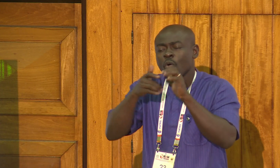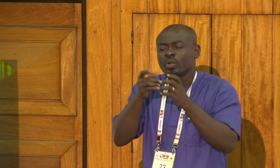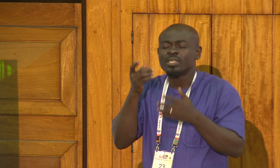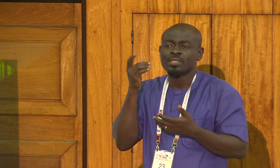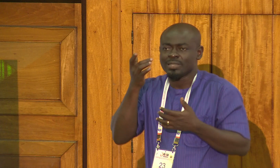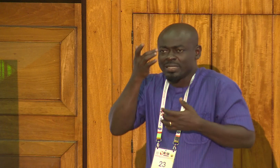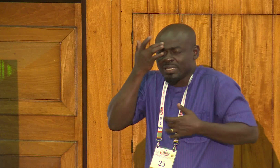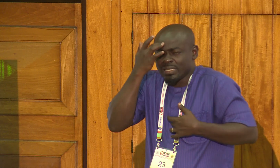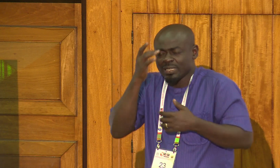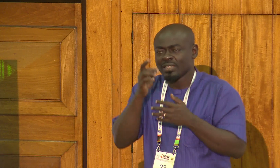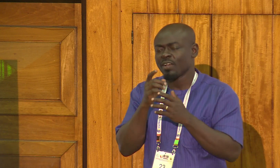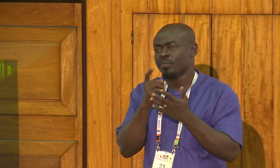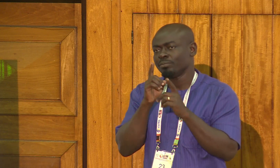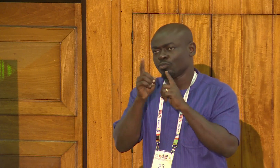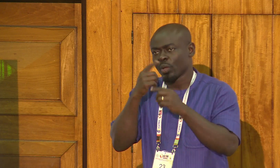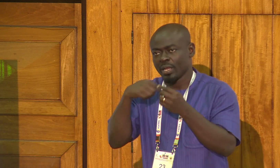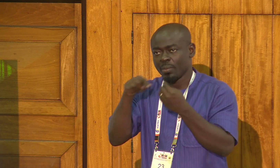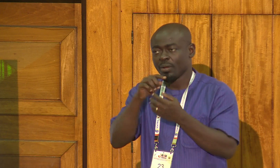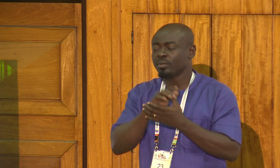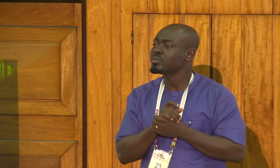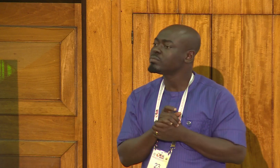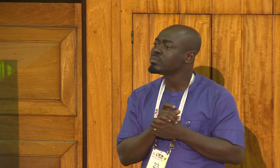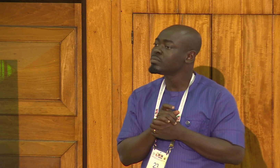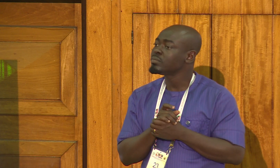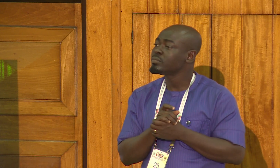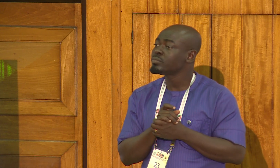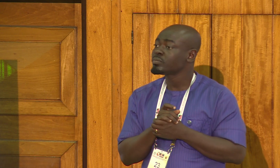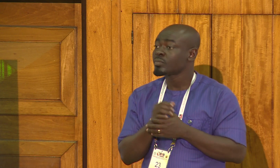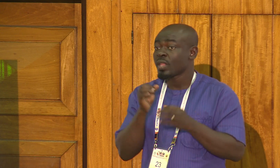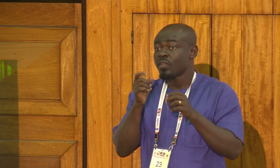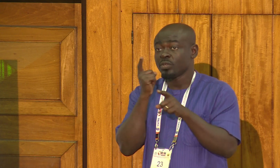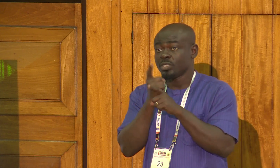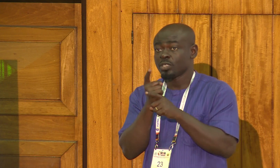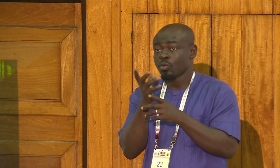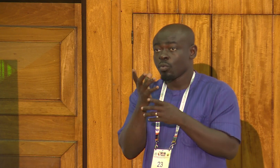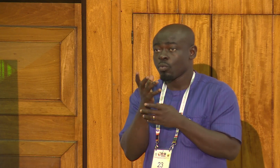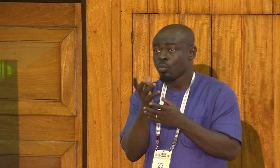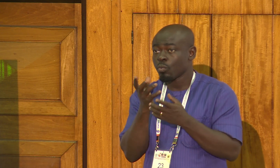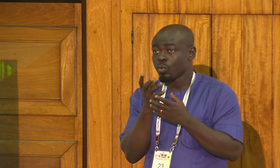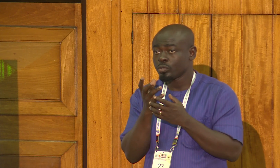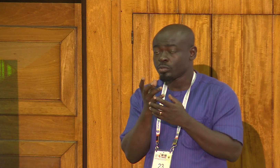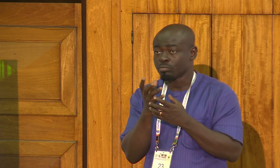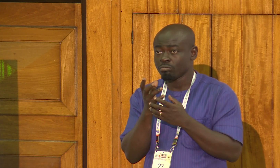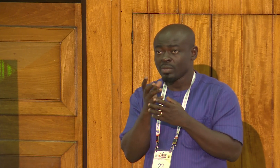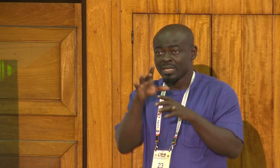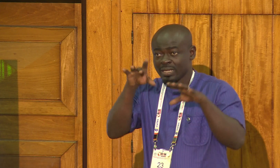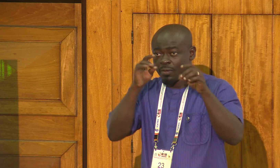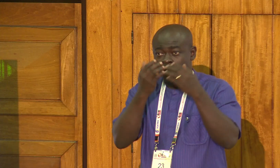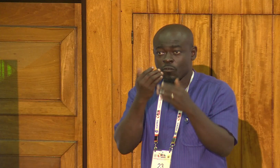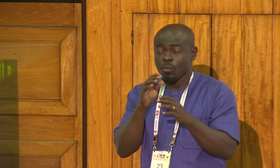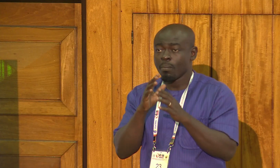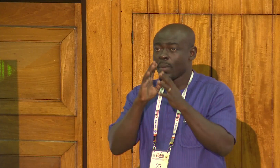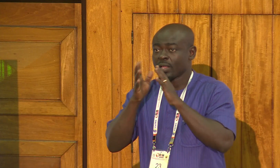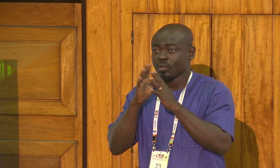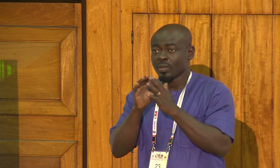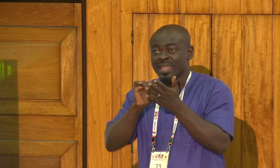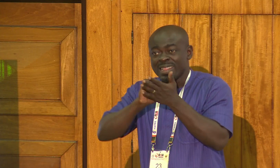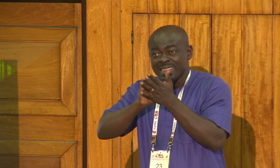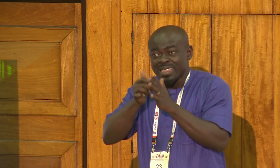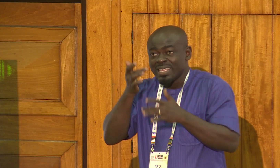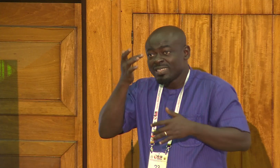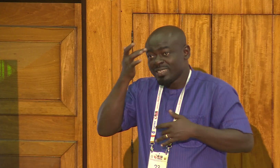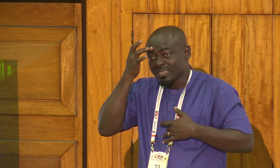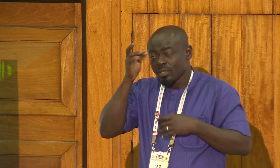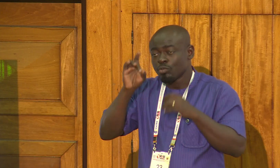talking about, and if you'd like to just take anything from my talk, is the fact that these diseases